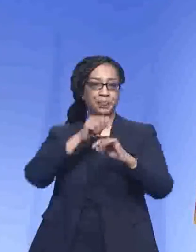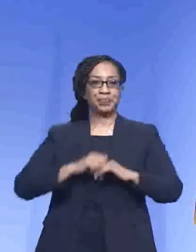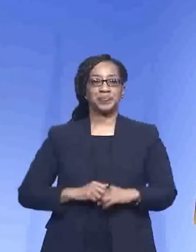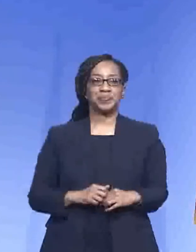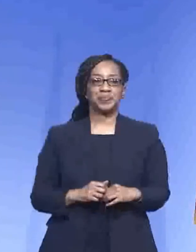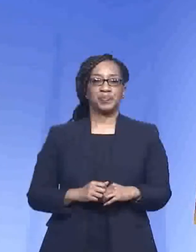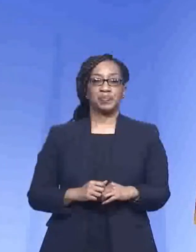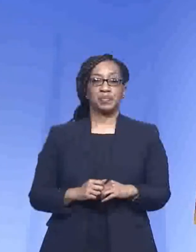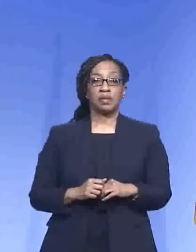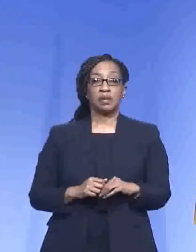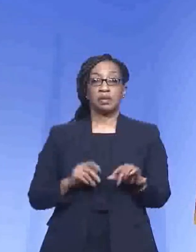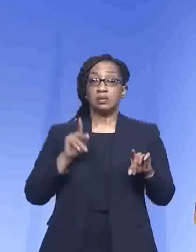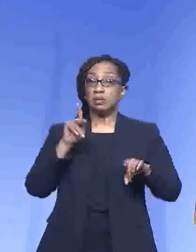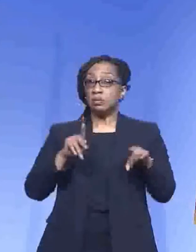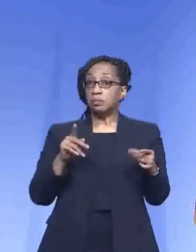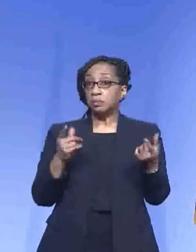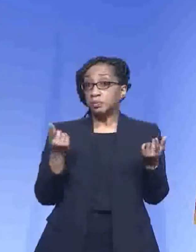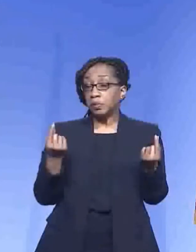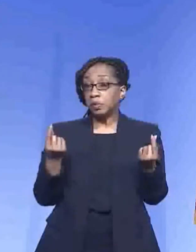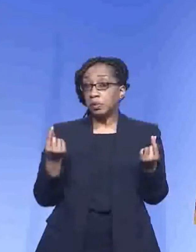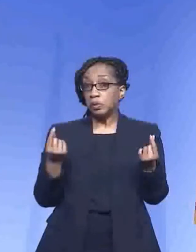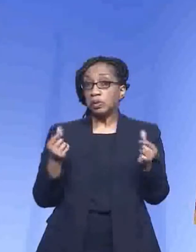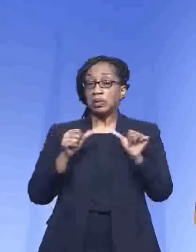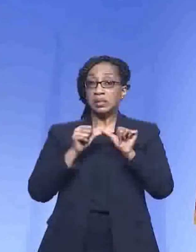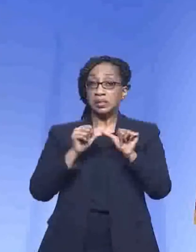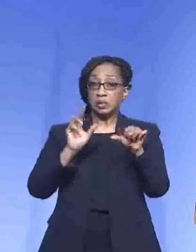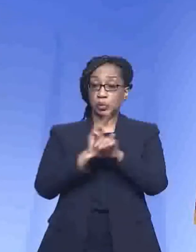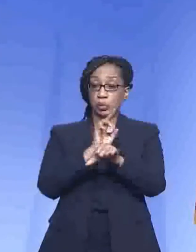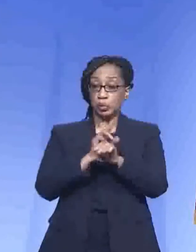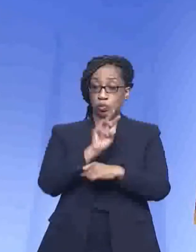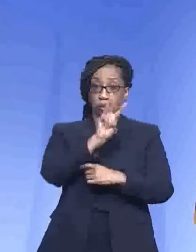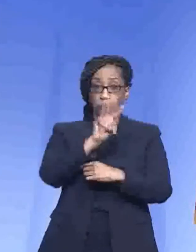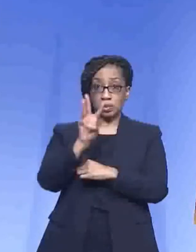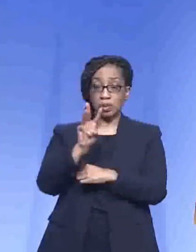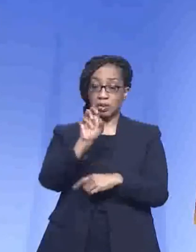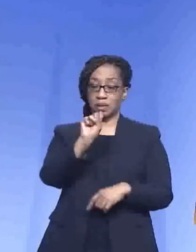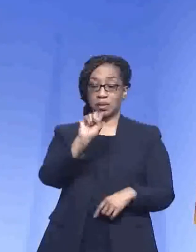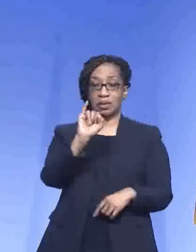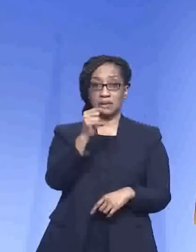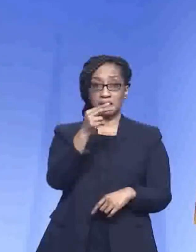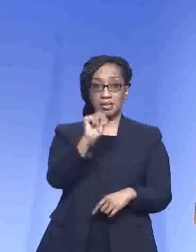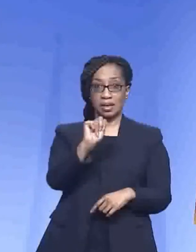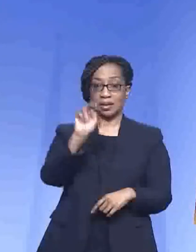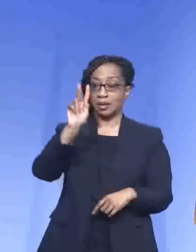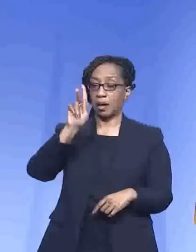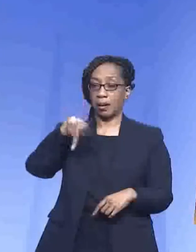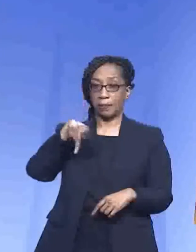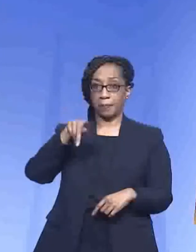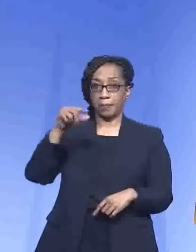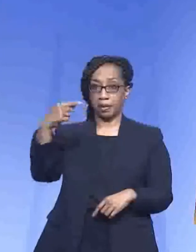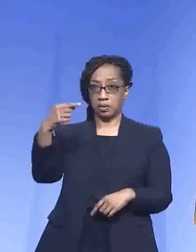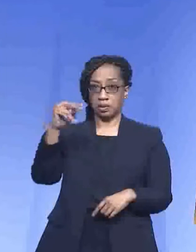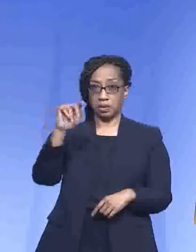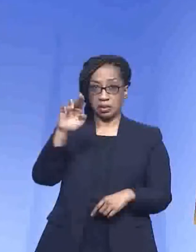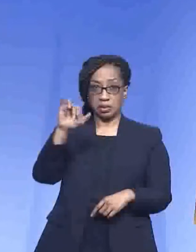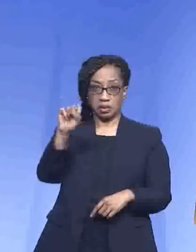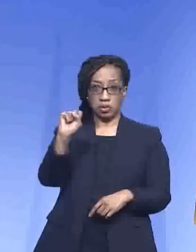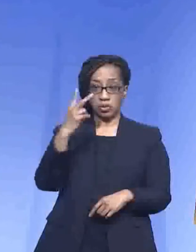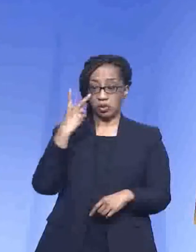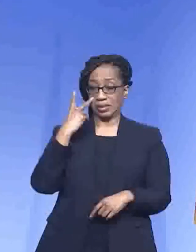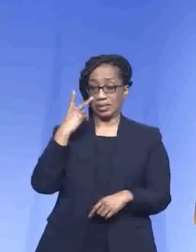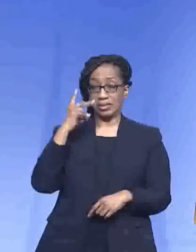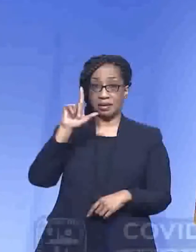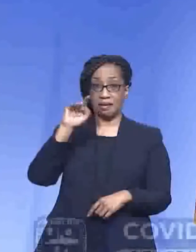Citizens should continue using Sign Up Genius for the time being, and a link can be found